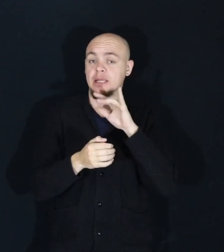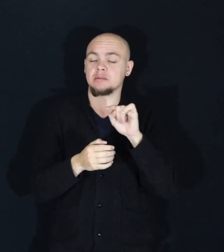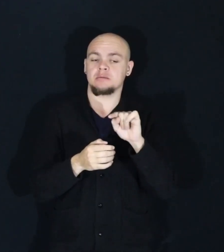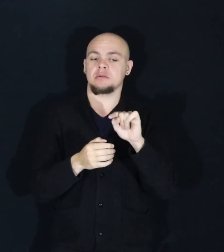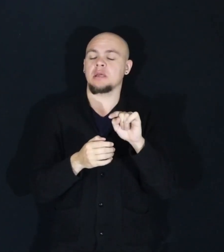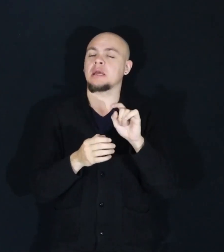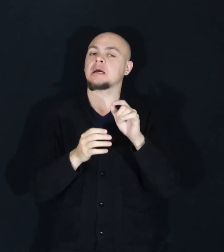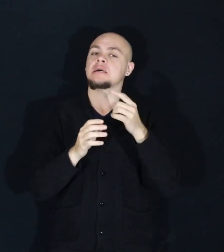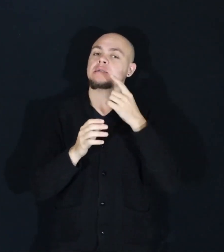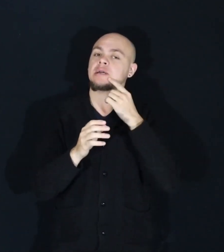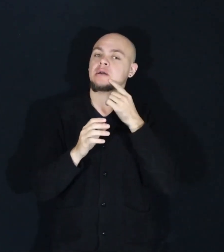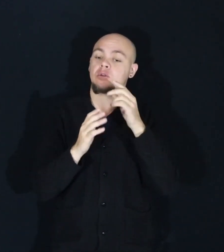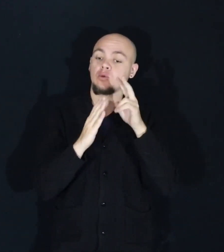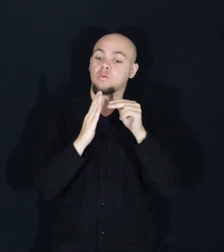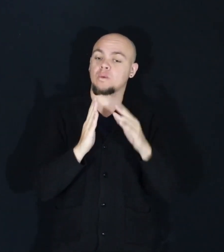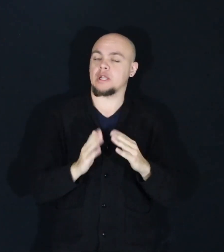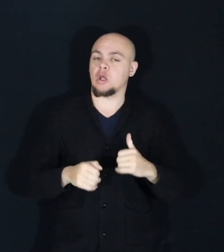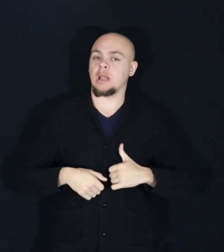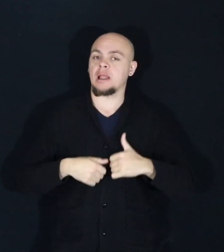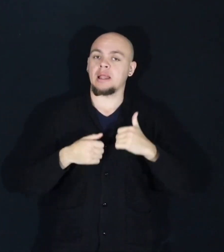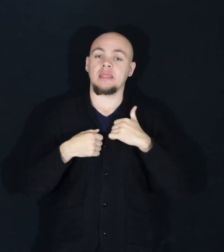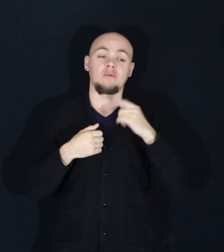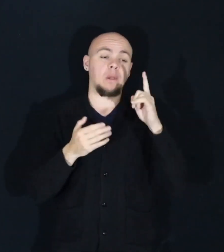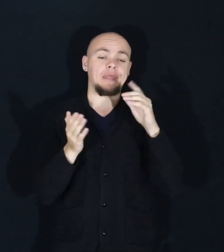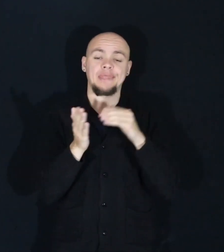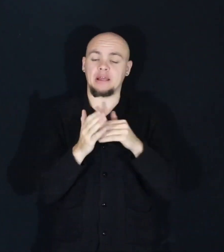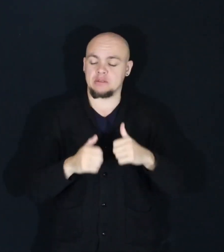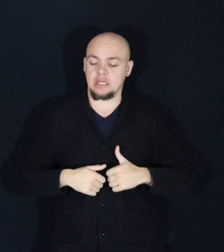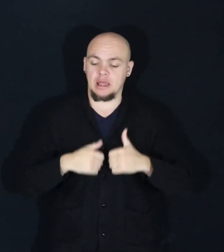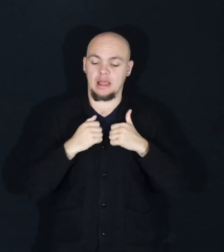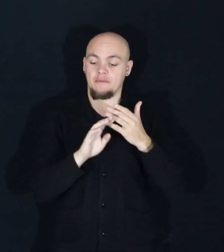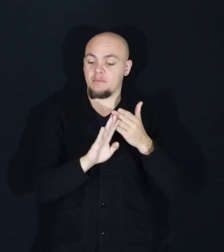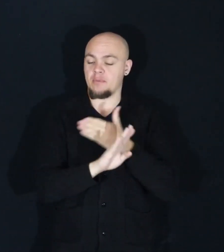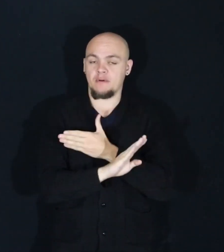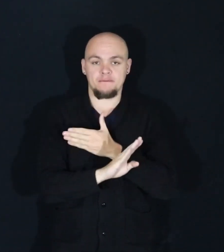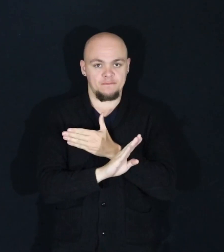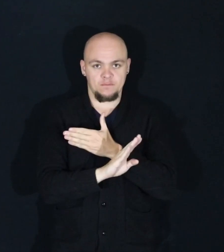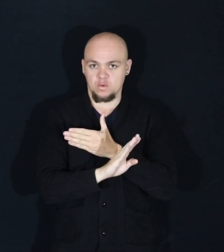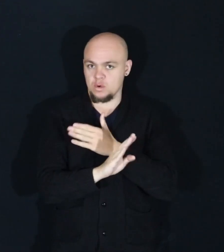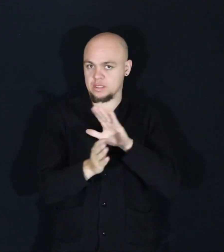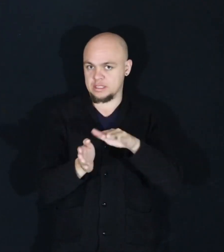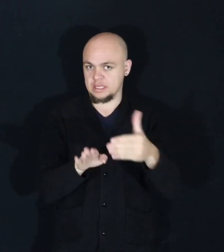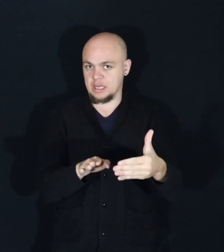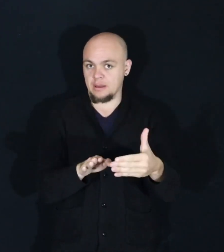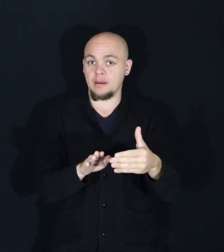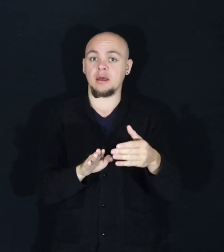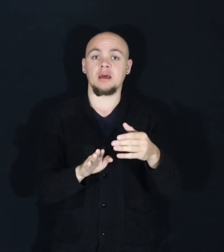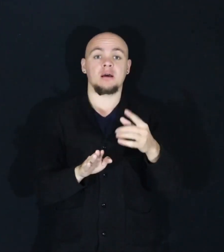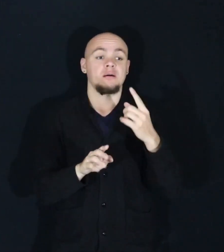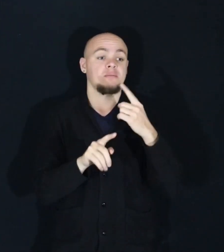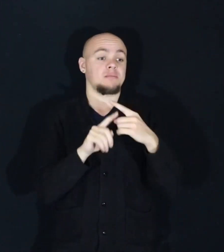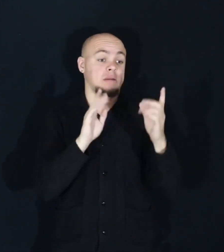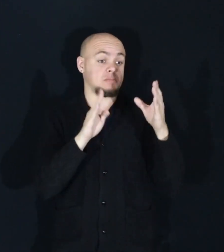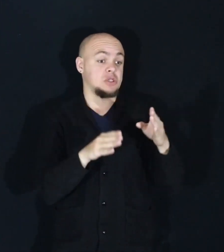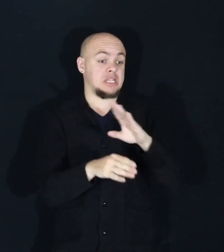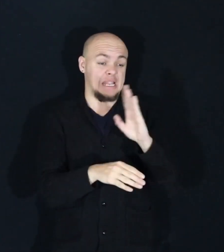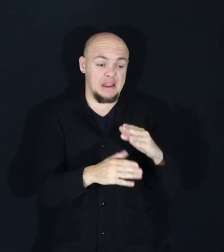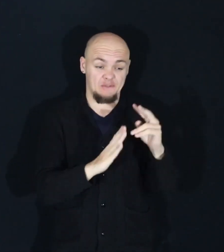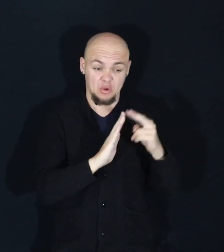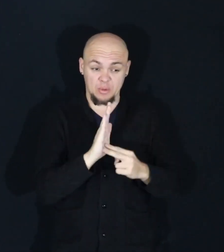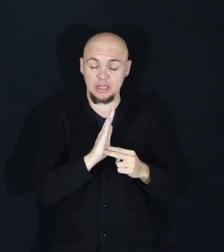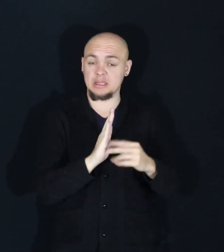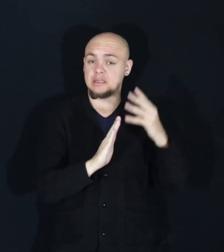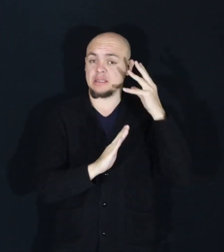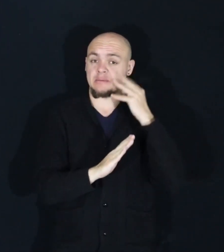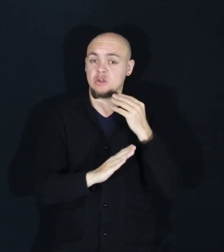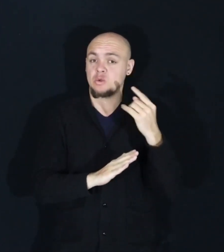lives 1,000 lives before he dies. The man who never reads lives only one. Because of the books I've